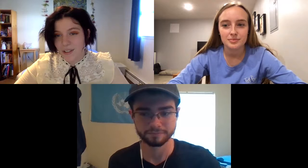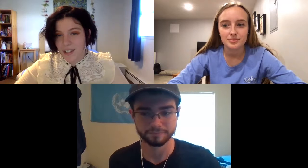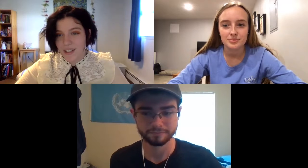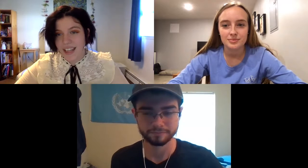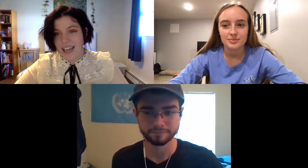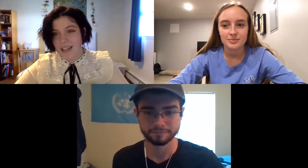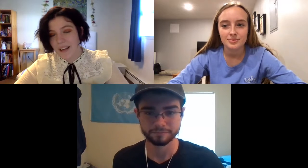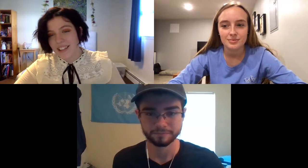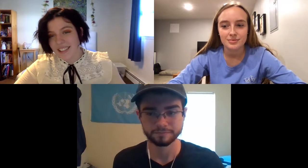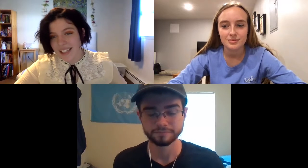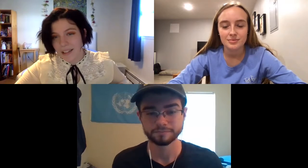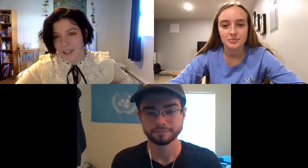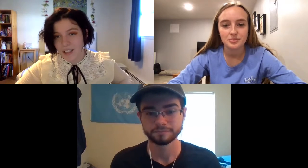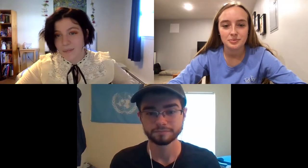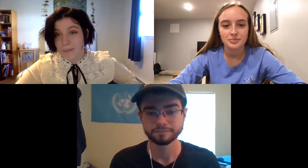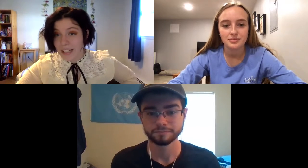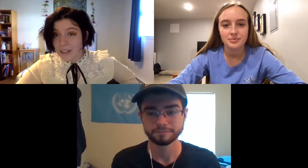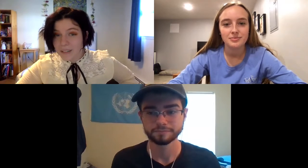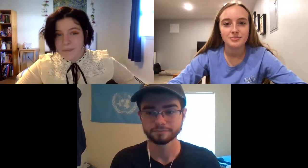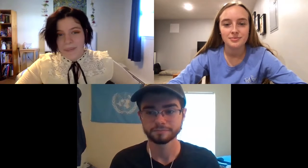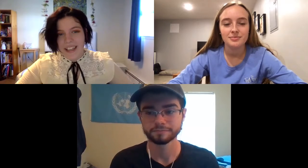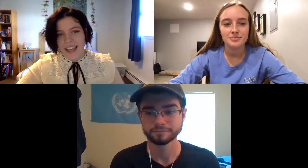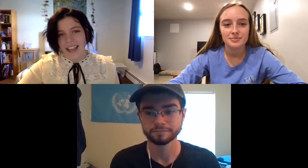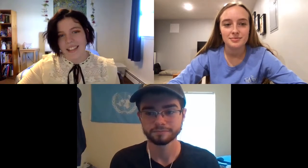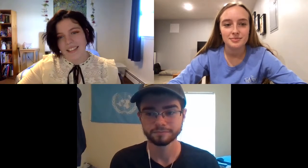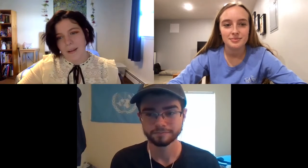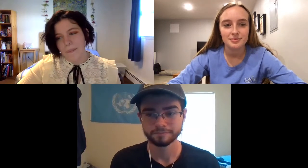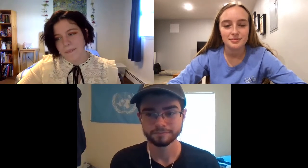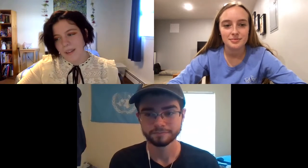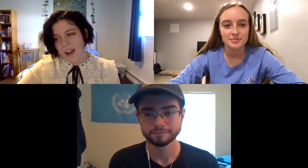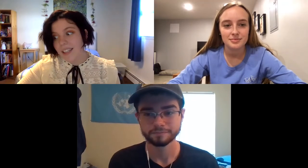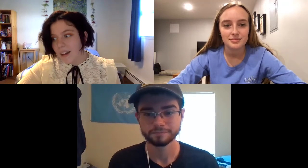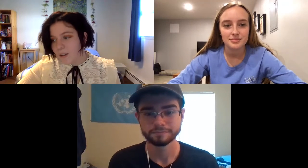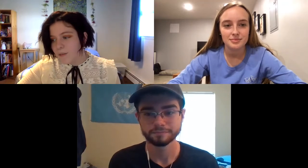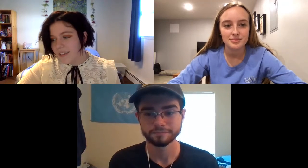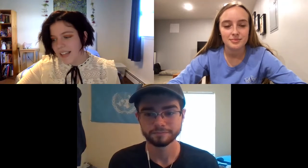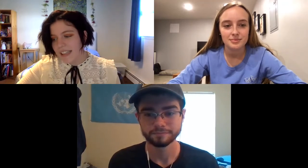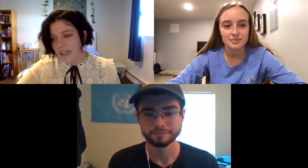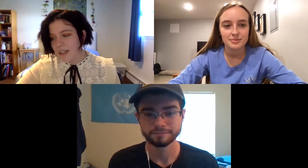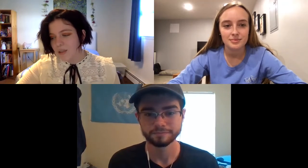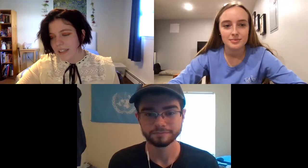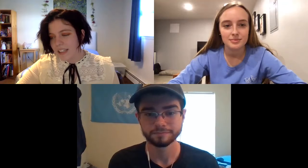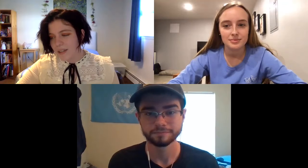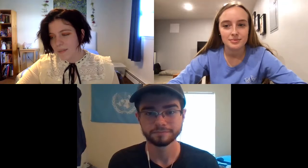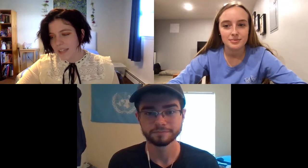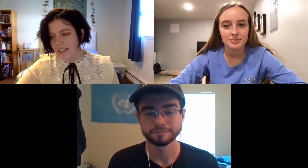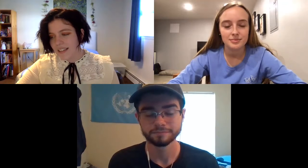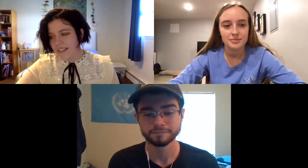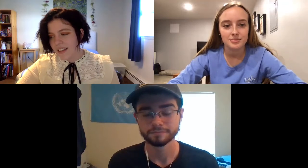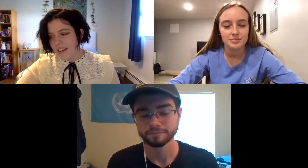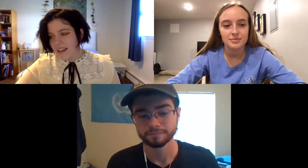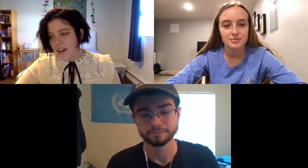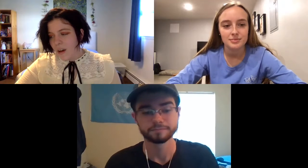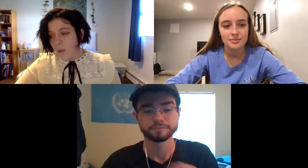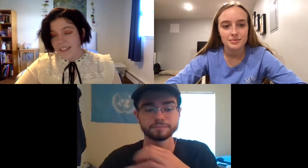concentration and an American Sign Language minor. And I love sign language really just because,